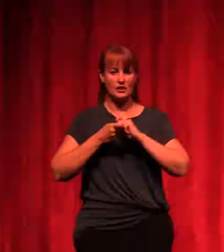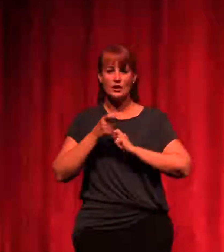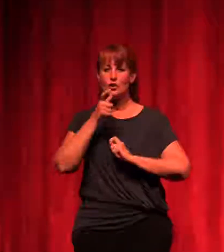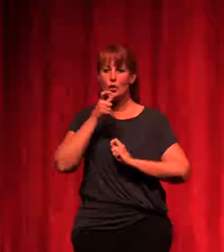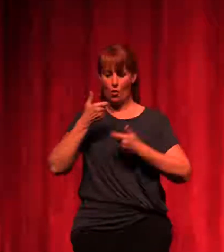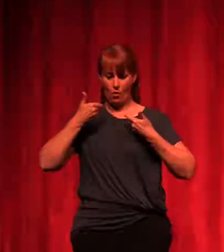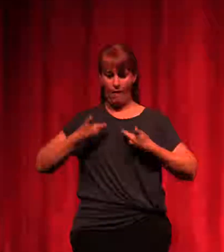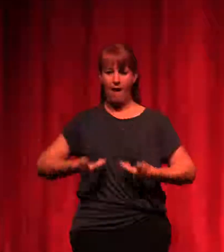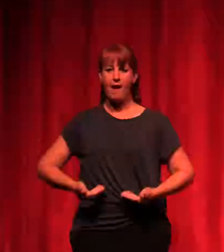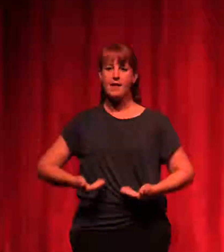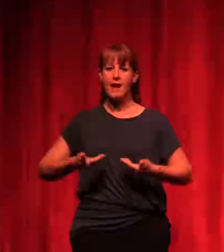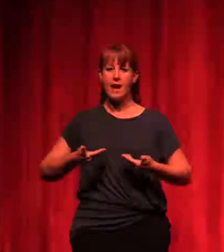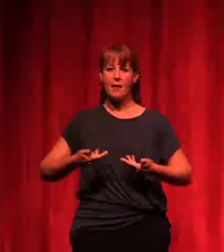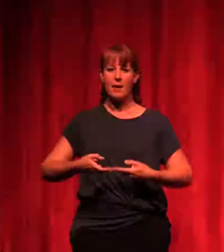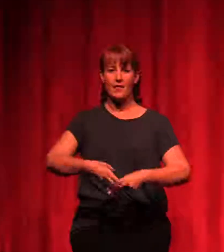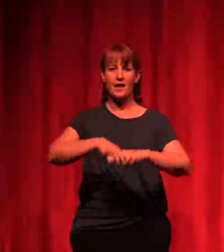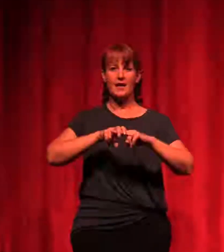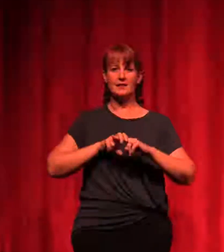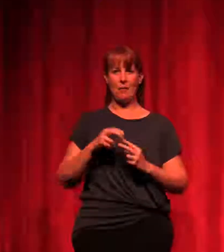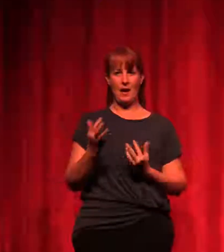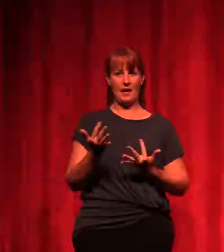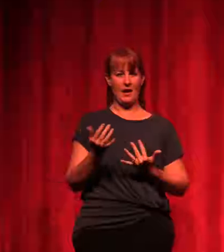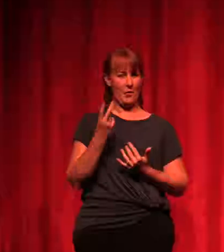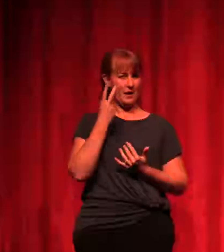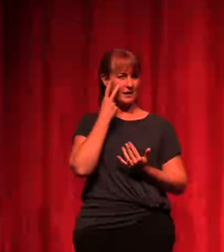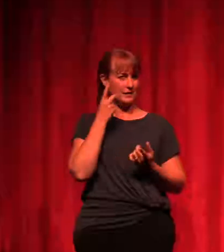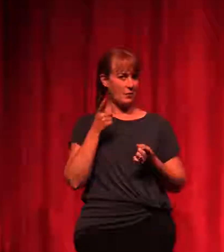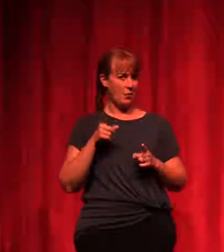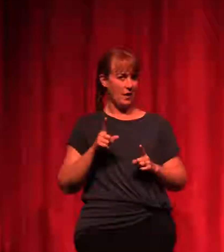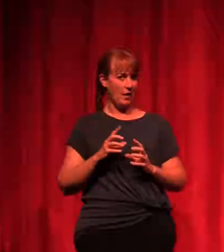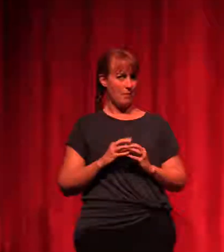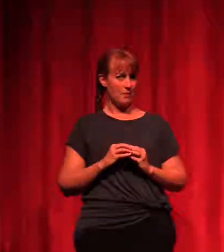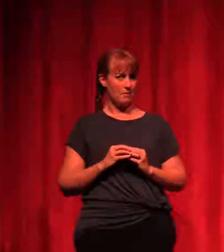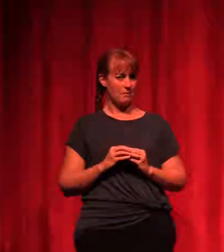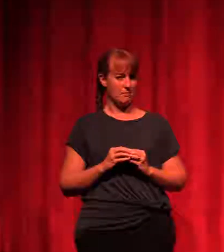am. And then I sat back and waited to see what would happen.